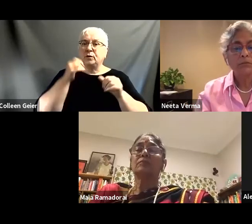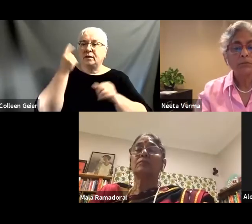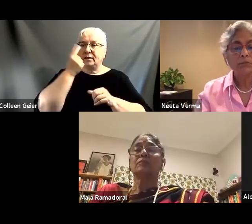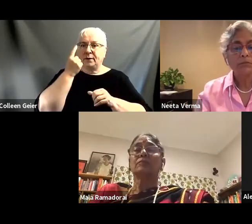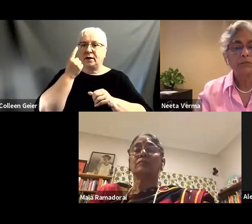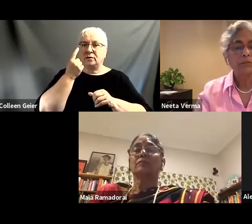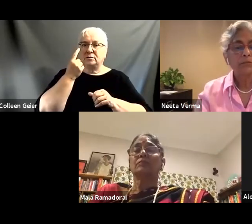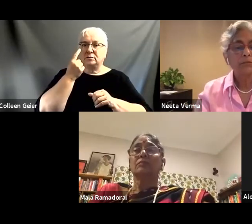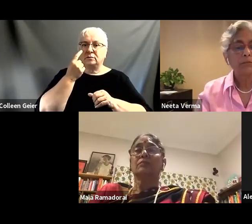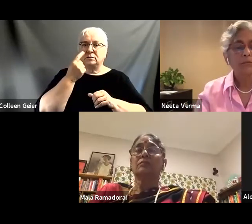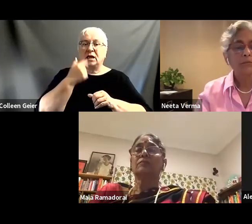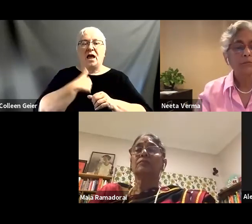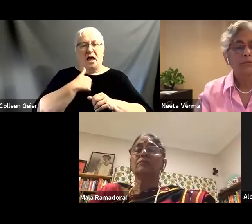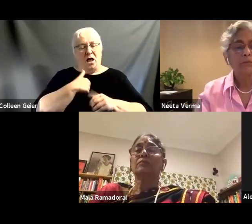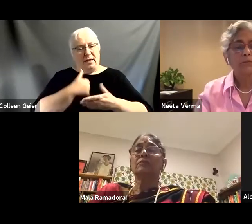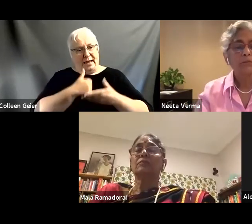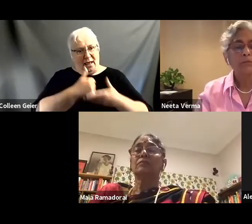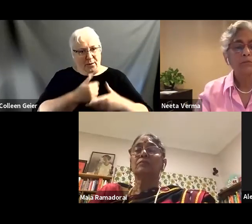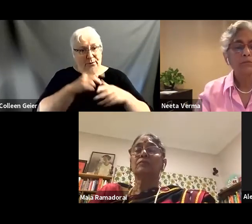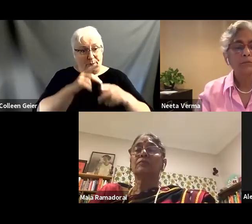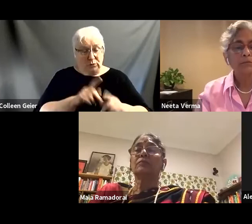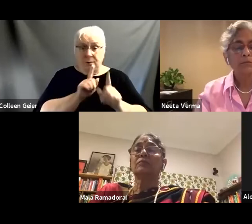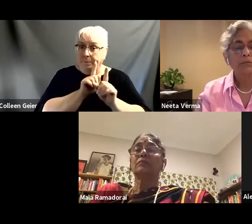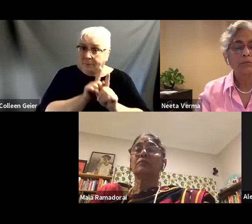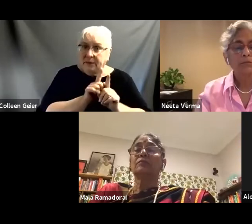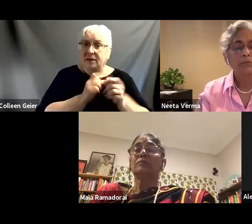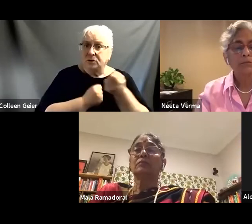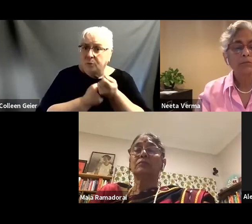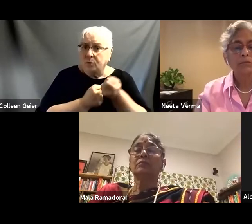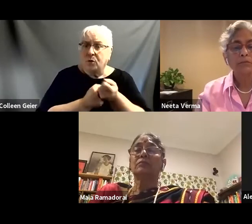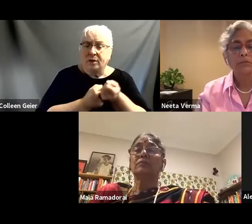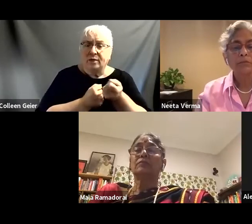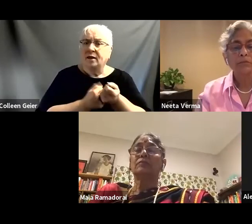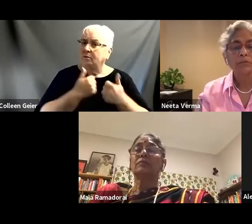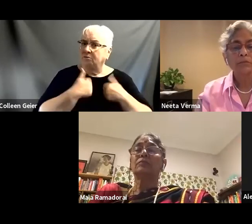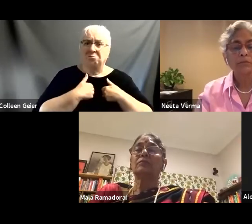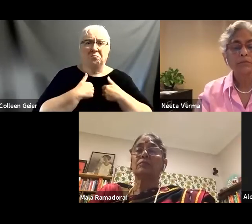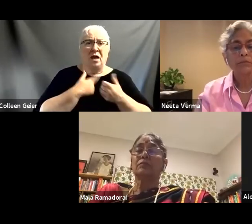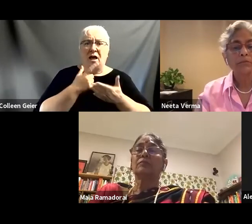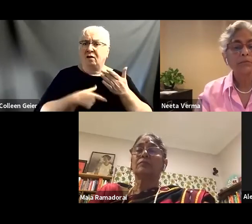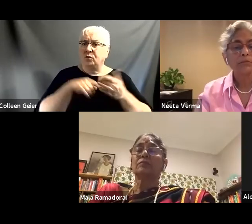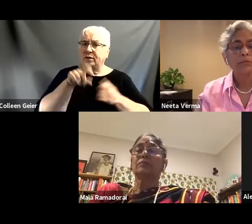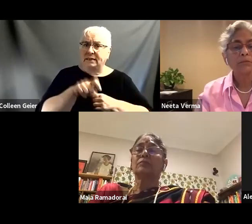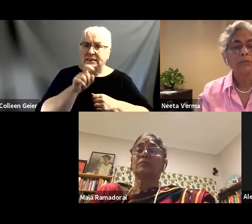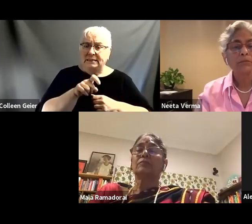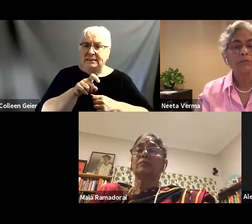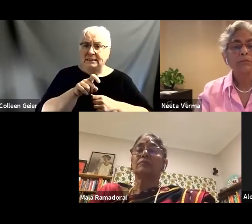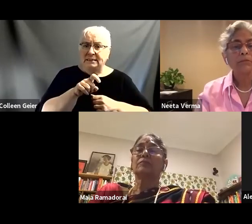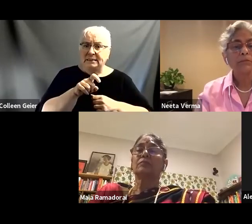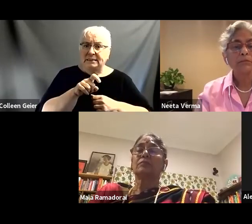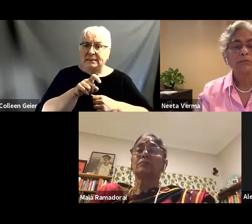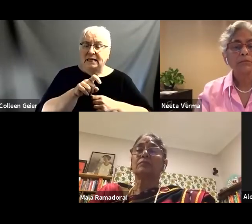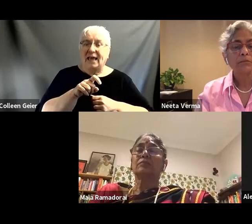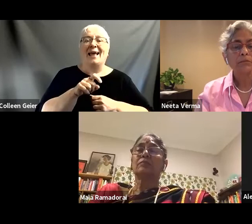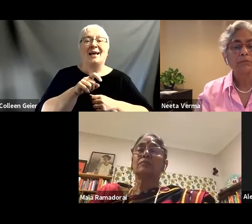I assist this person with a disability, and how can I make sure they have a solid, reasonable accommodation